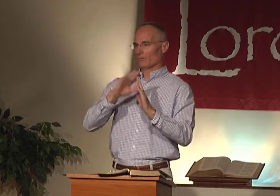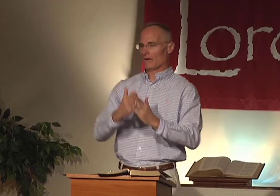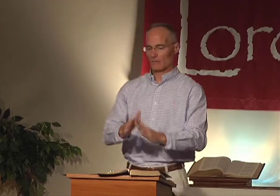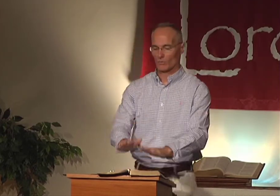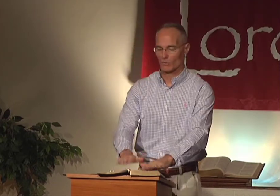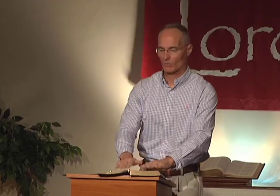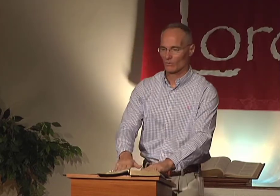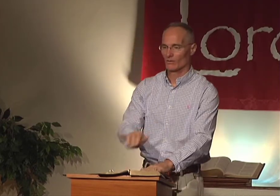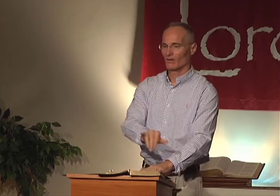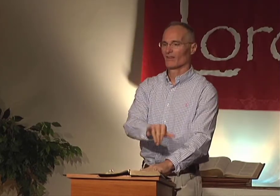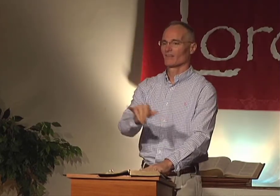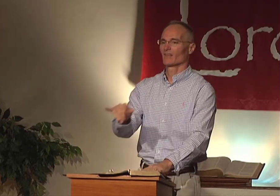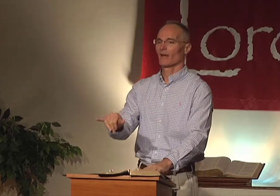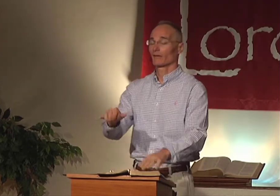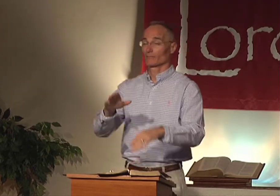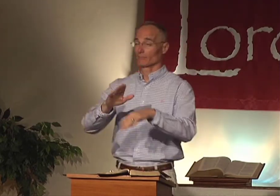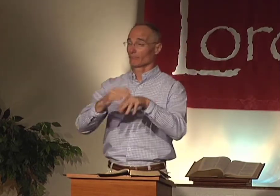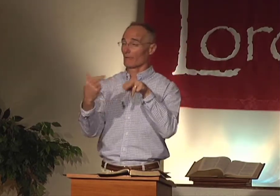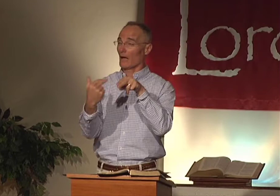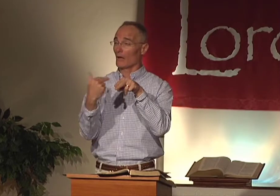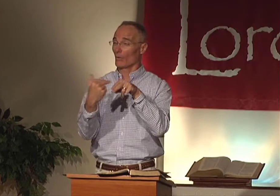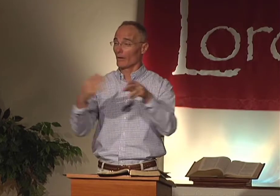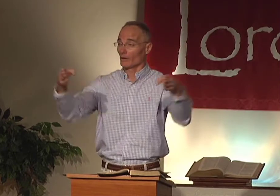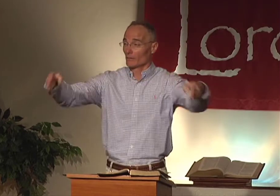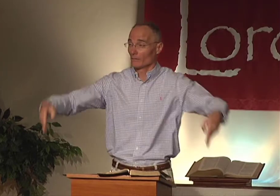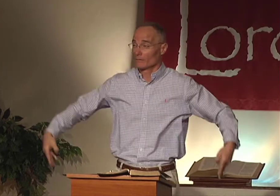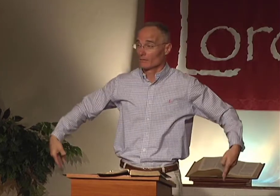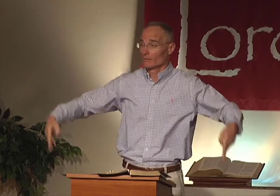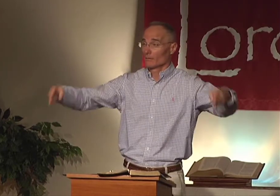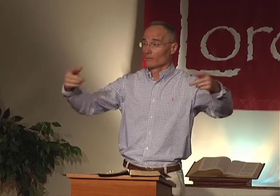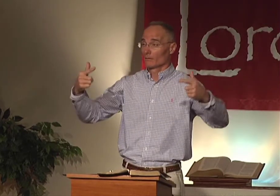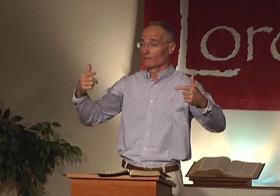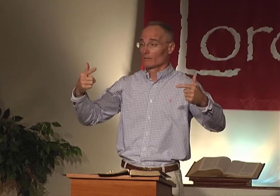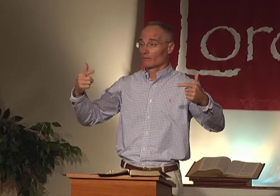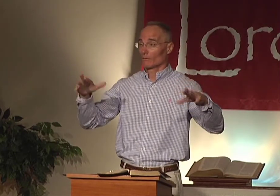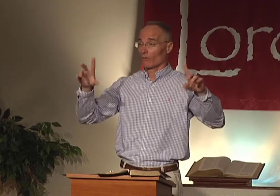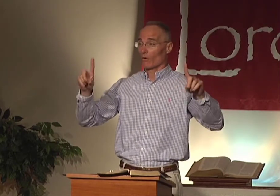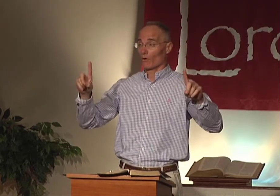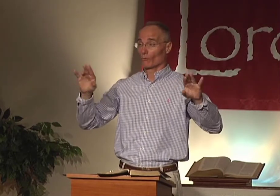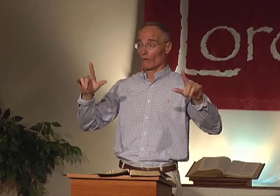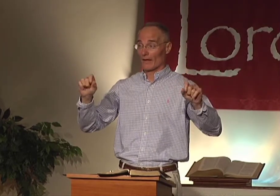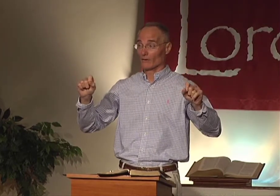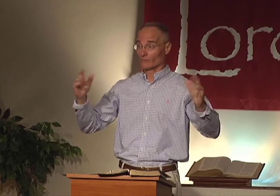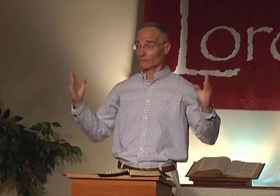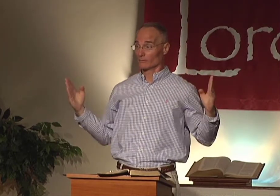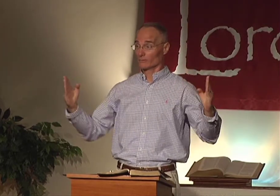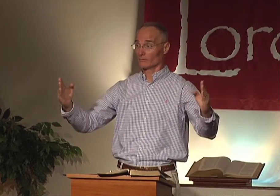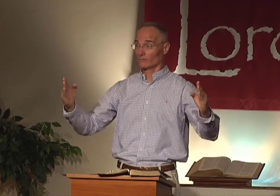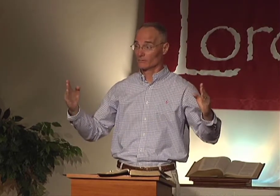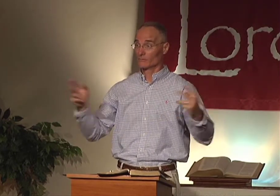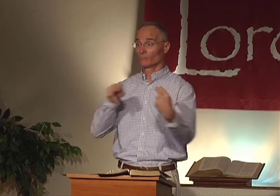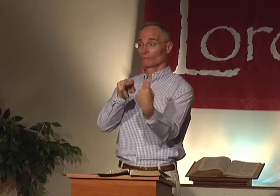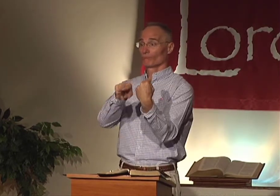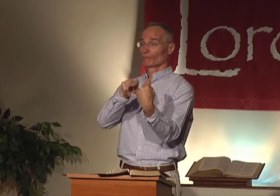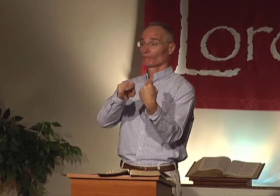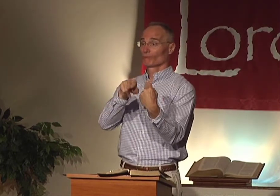And God's word, the Bible, is like, you know, those guardrails on a highway. Guardrails on the